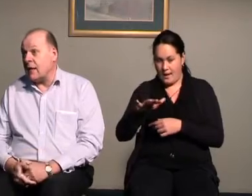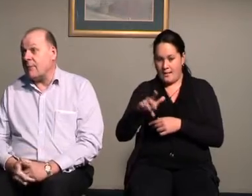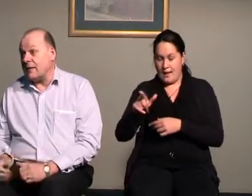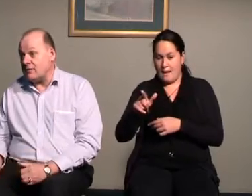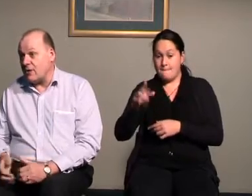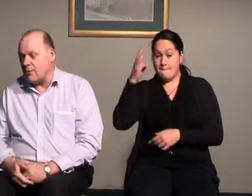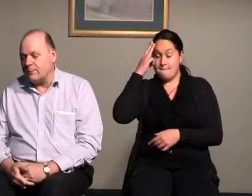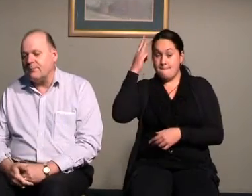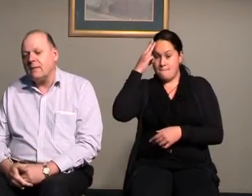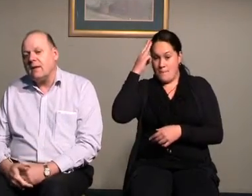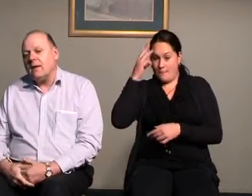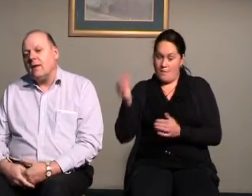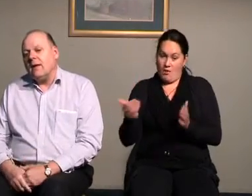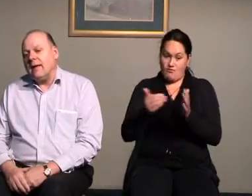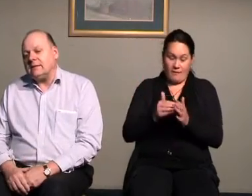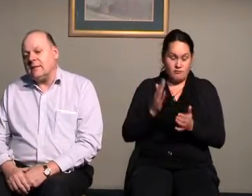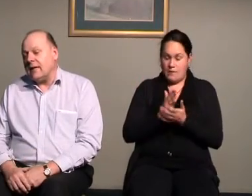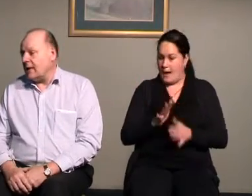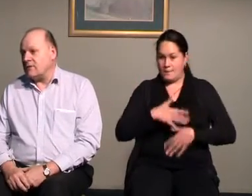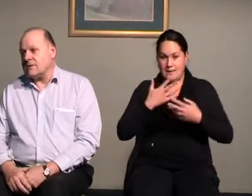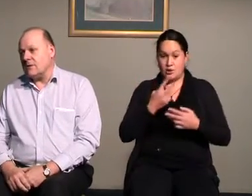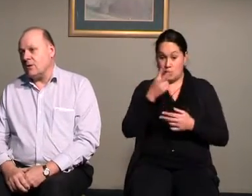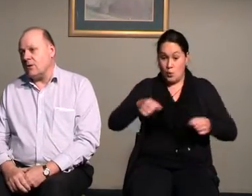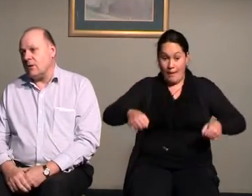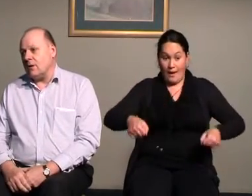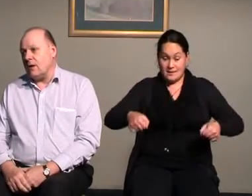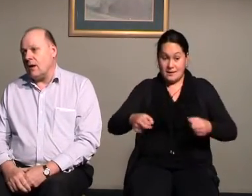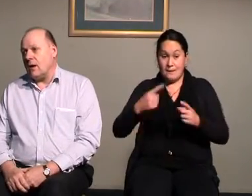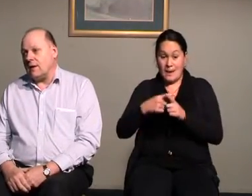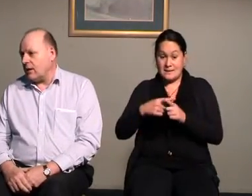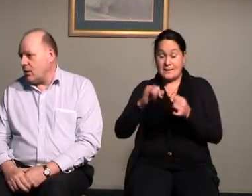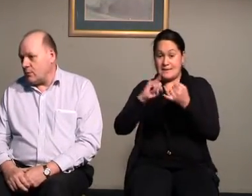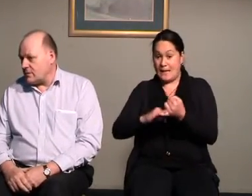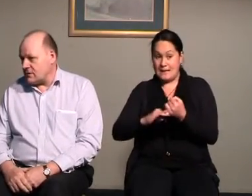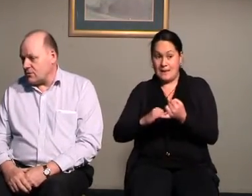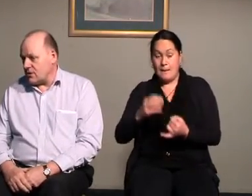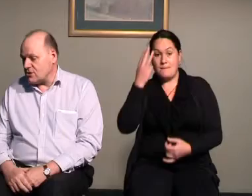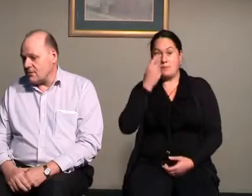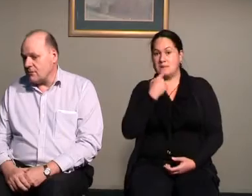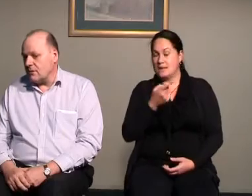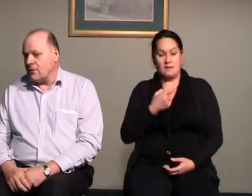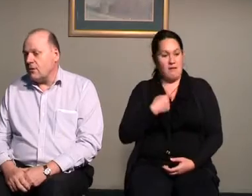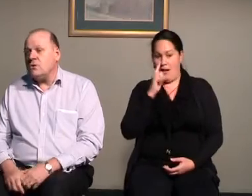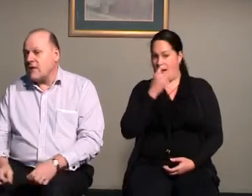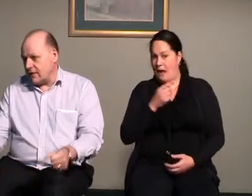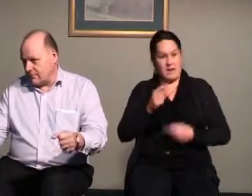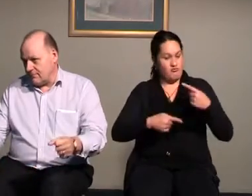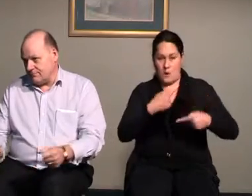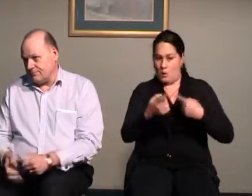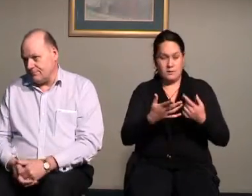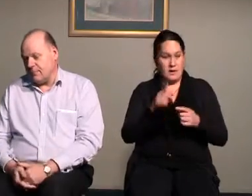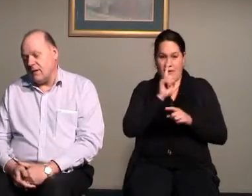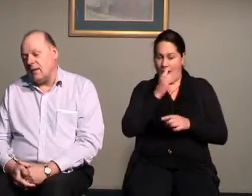and the young man in tow and said, "I can't do this any longer. I can't cope with the situation. You take